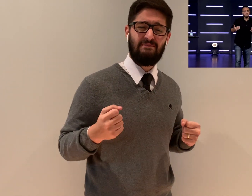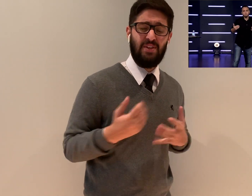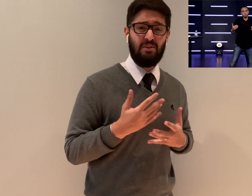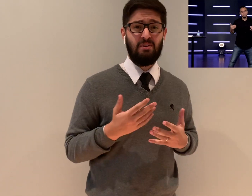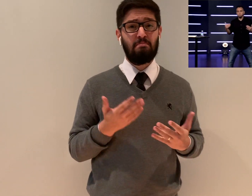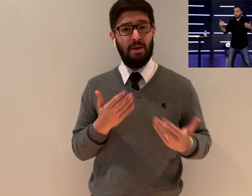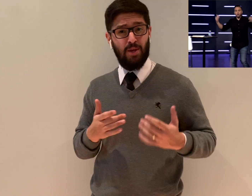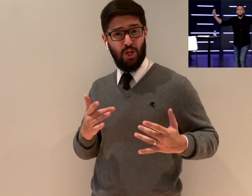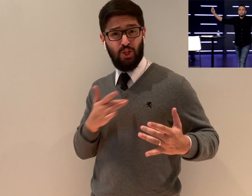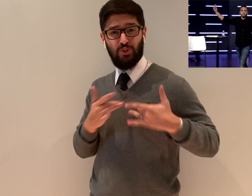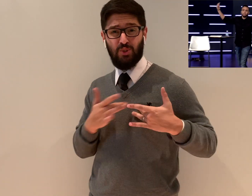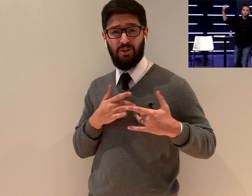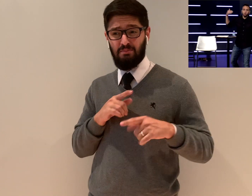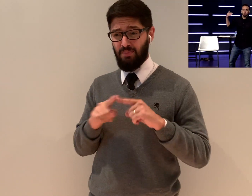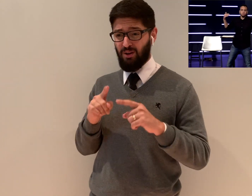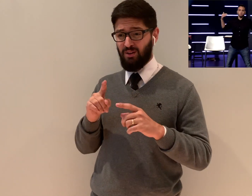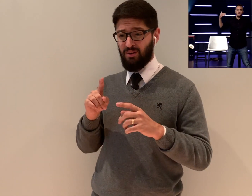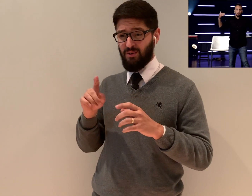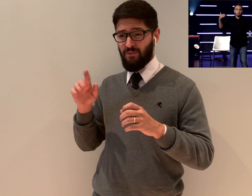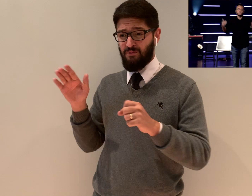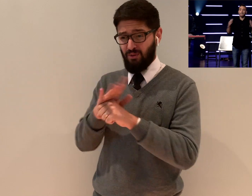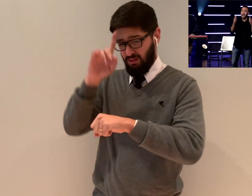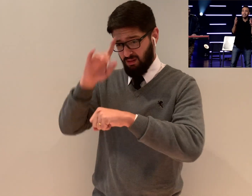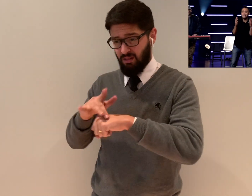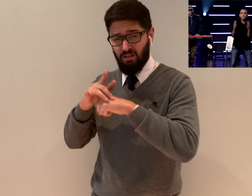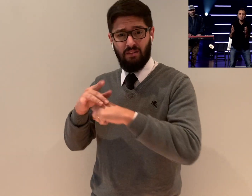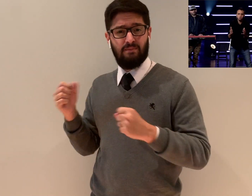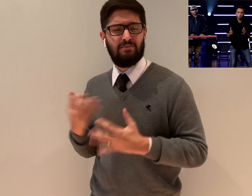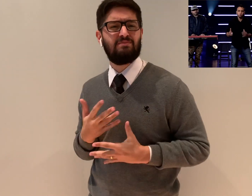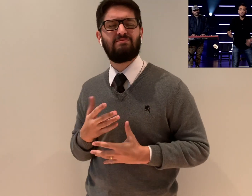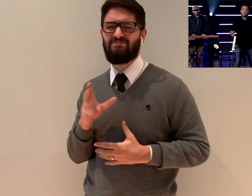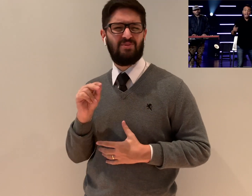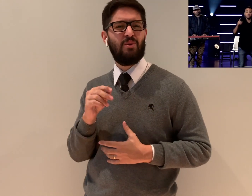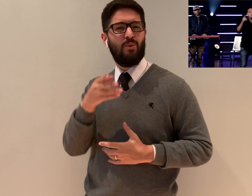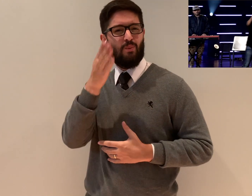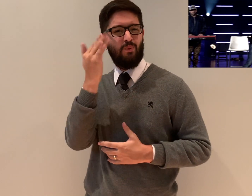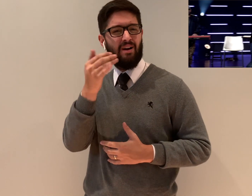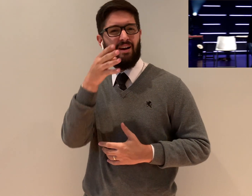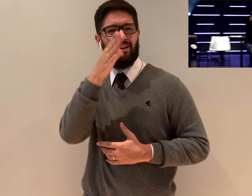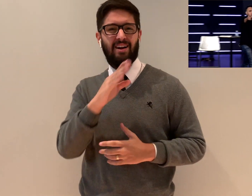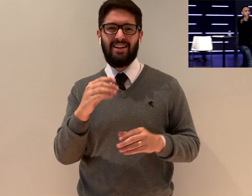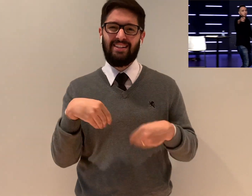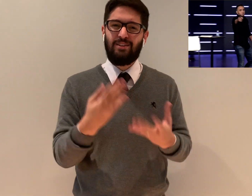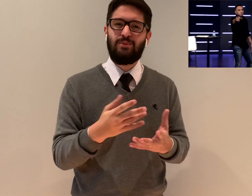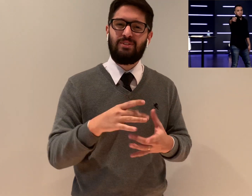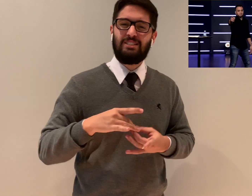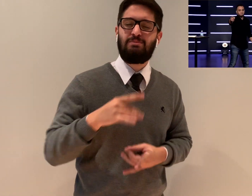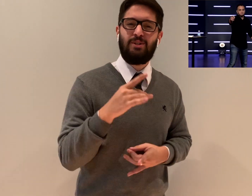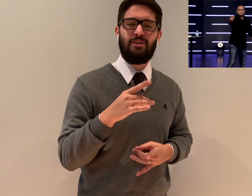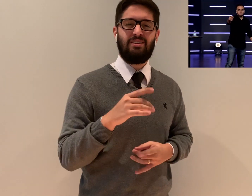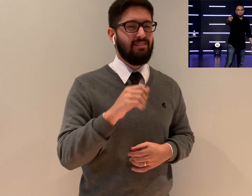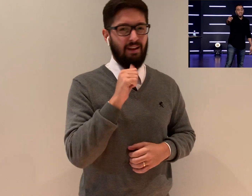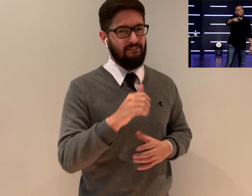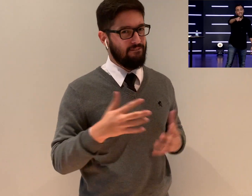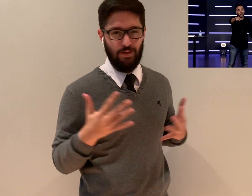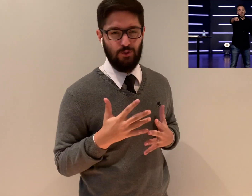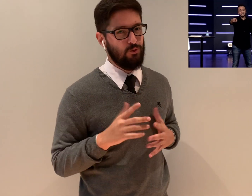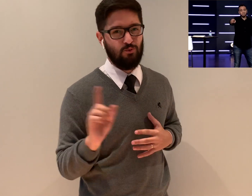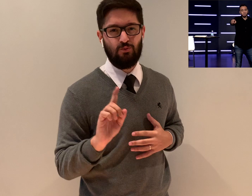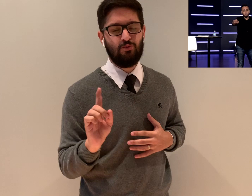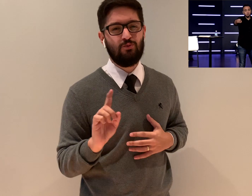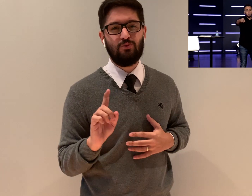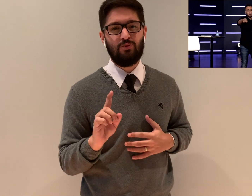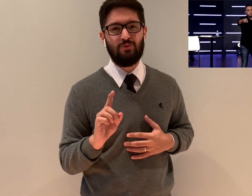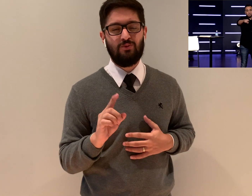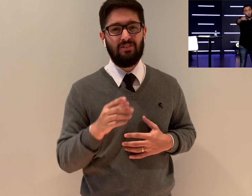concerned, but don't be consumed, because God has given you not a spirit of fear. He doesn't say God